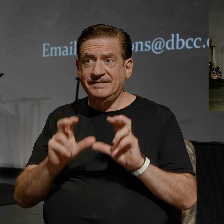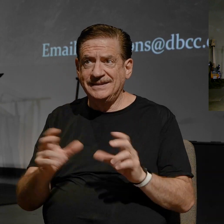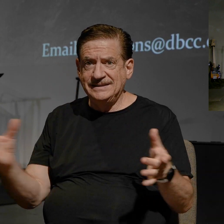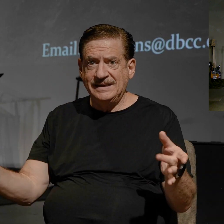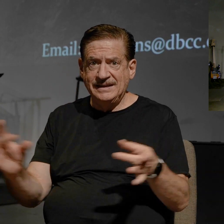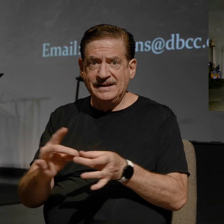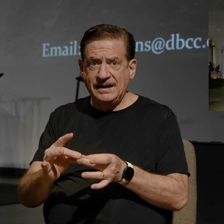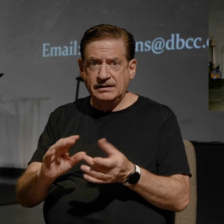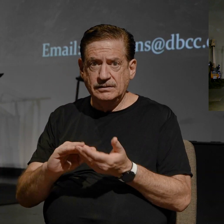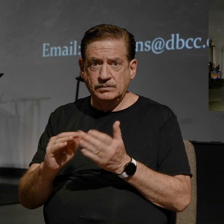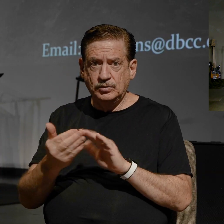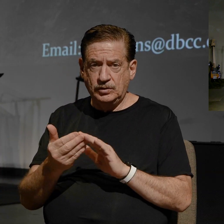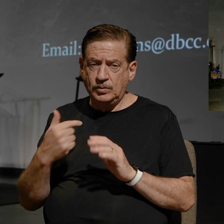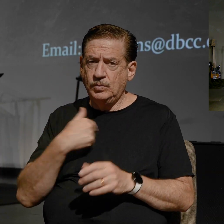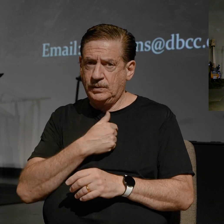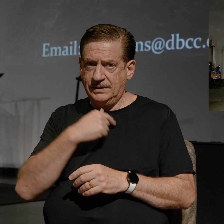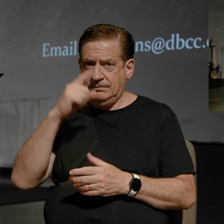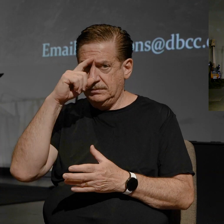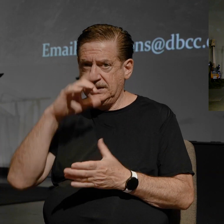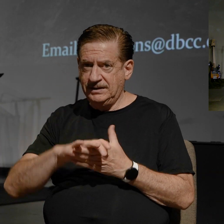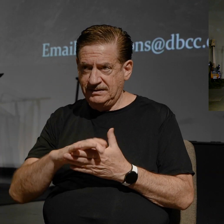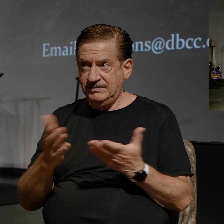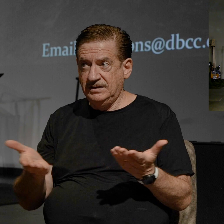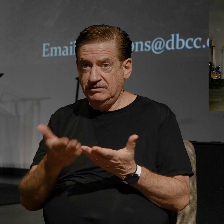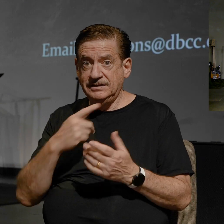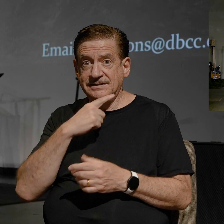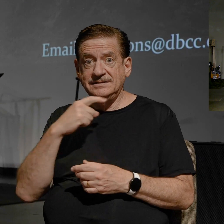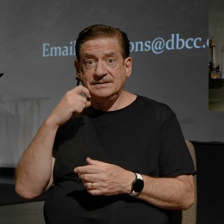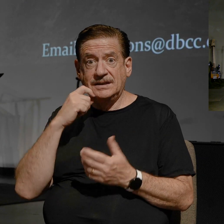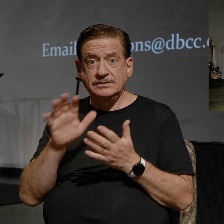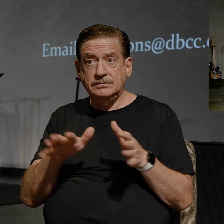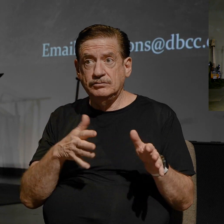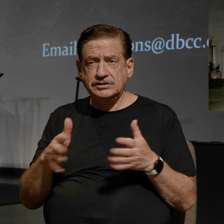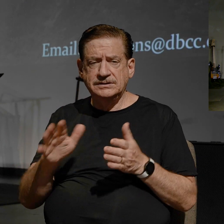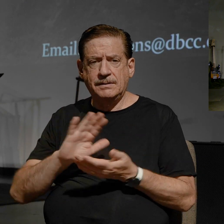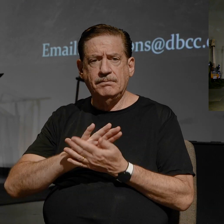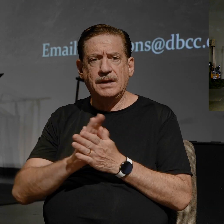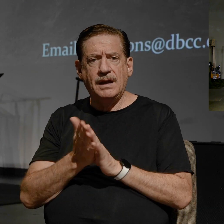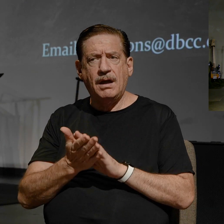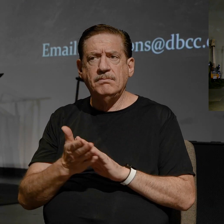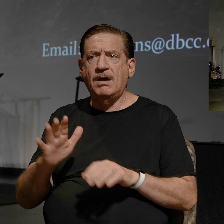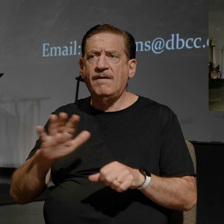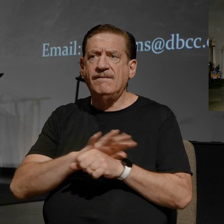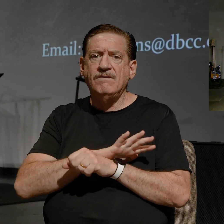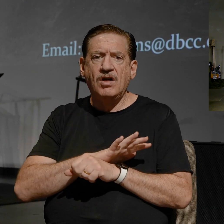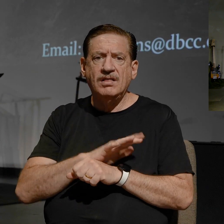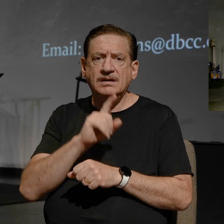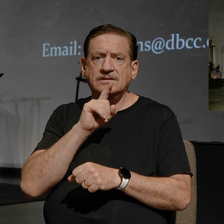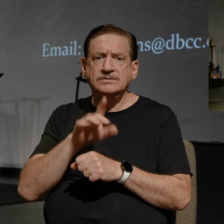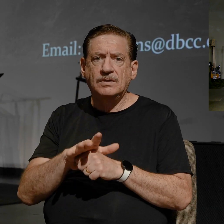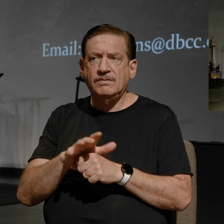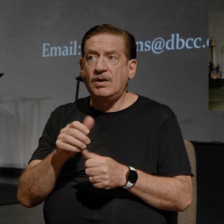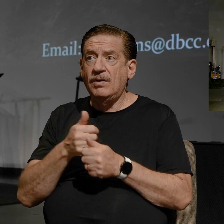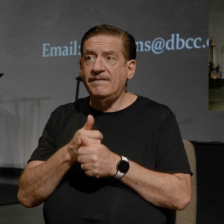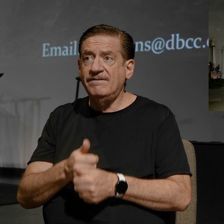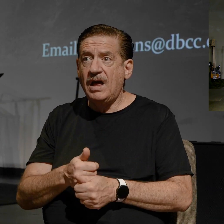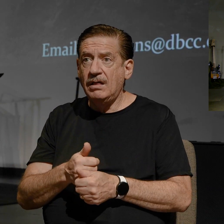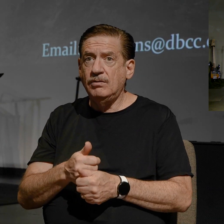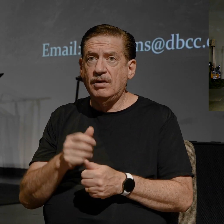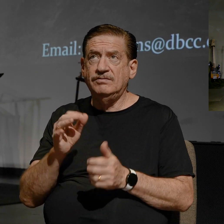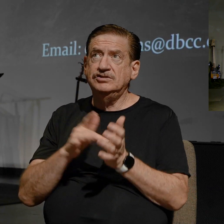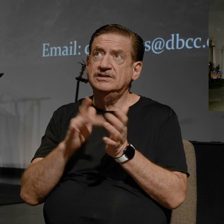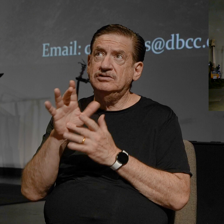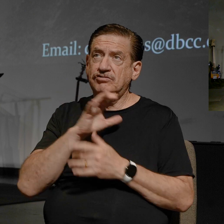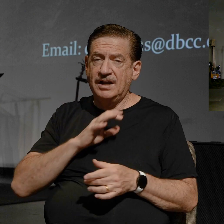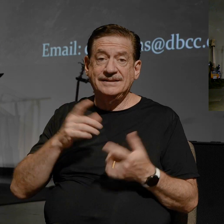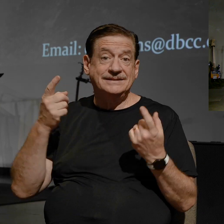into community. We believe here at Desert Breeze that becoming a fully devoted follower of Jesus takes place,